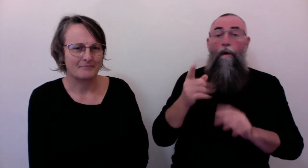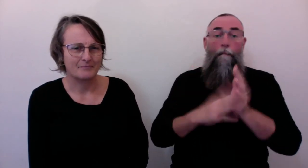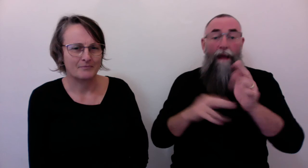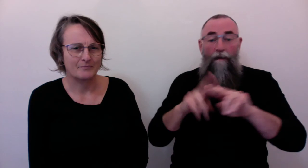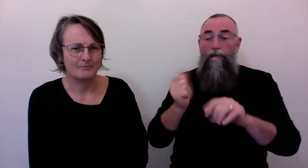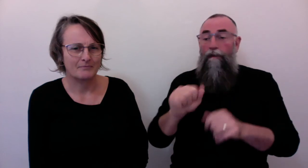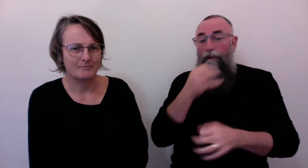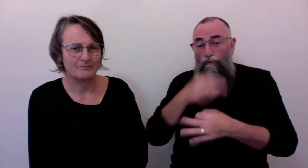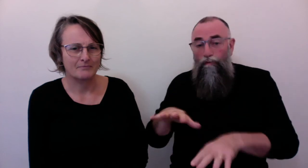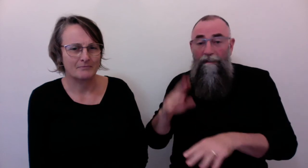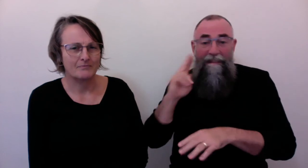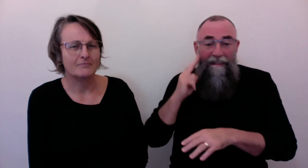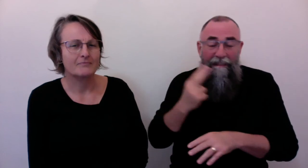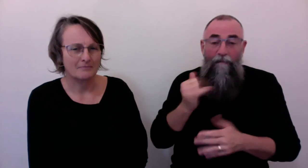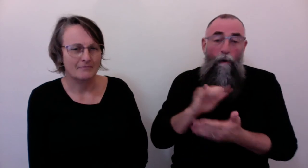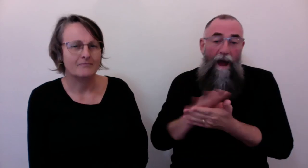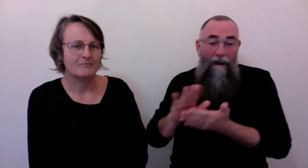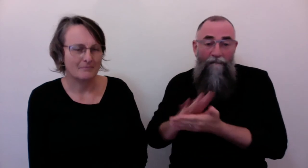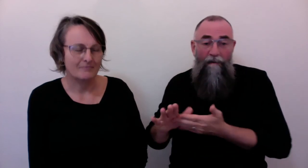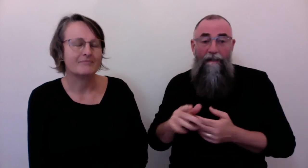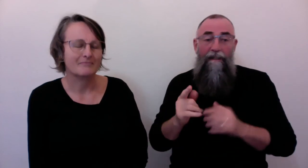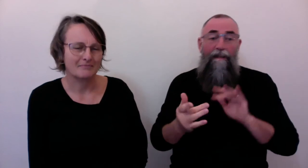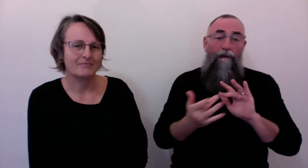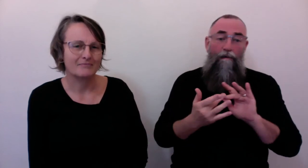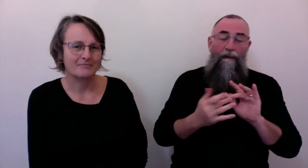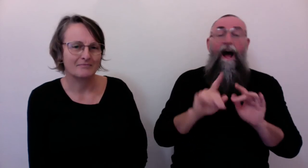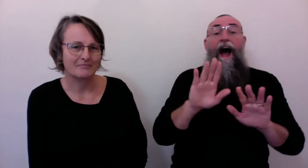And actually, good story. I had a